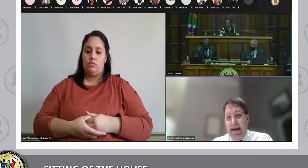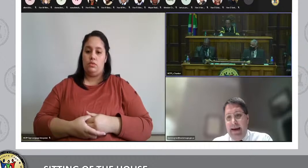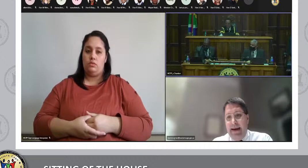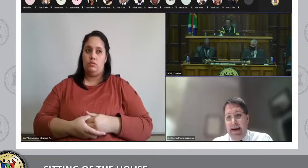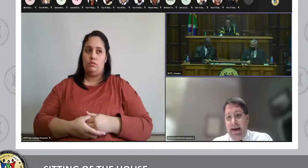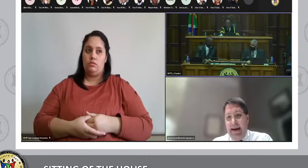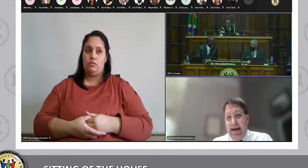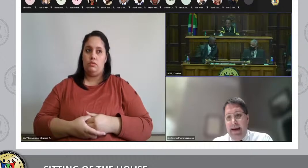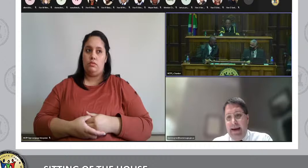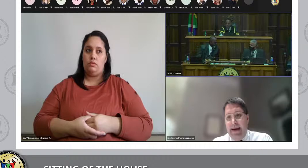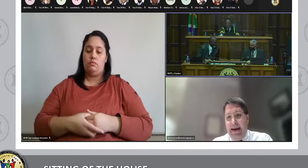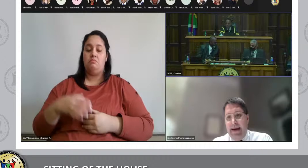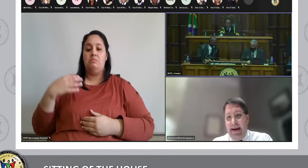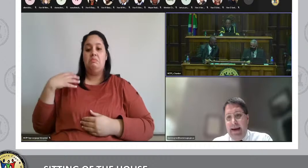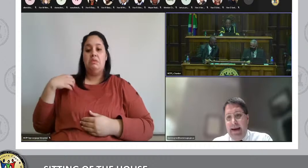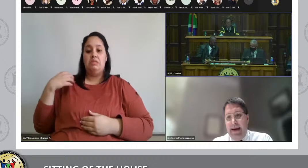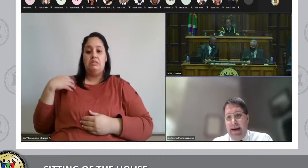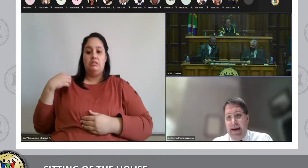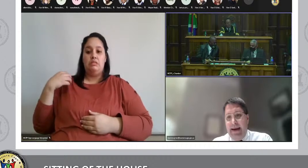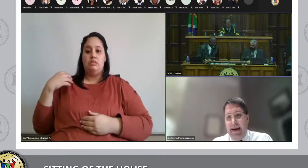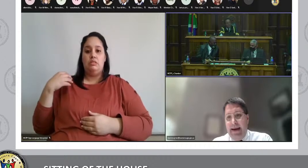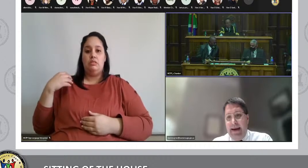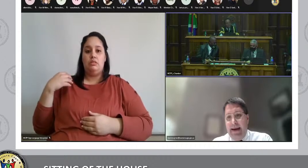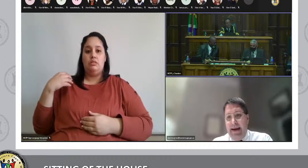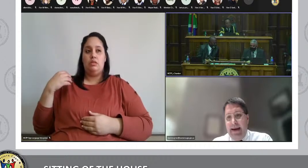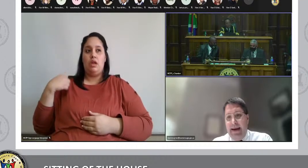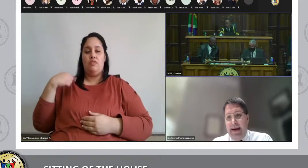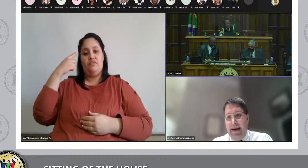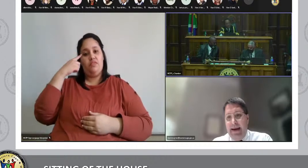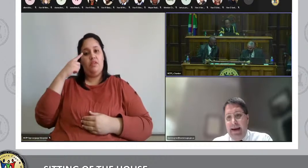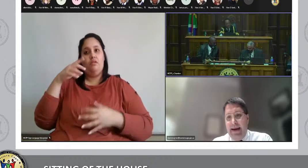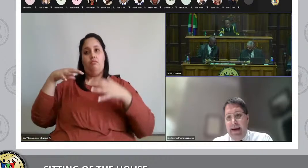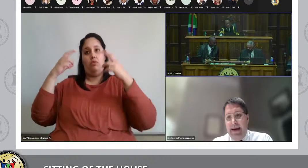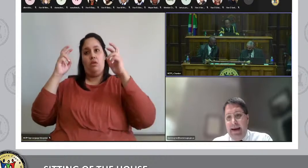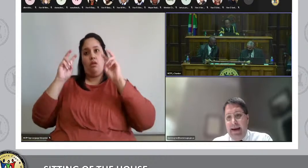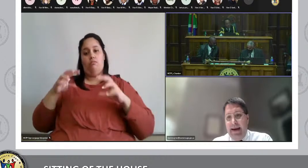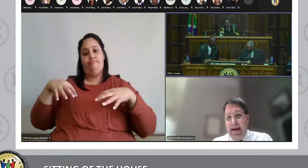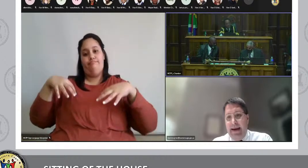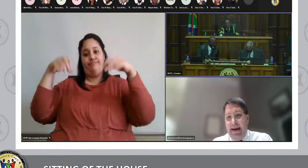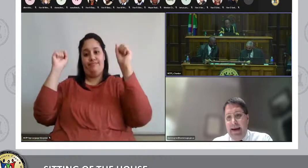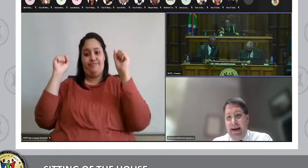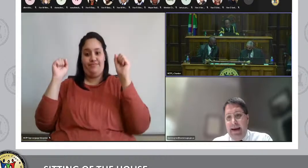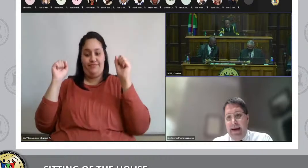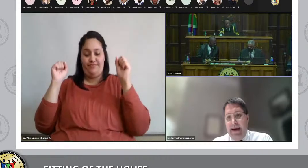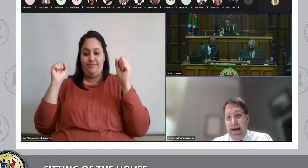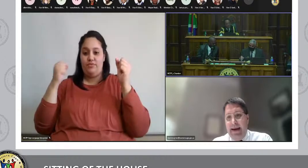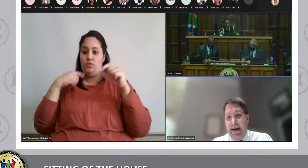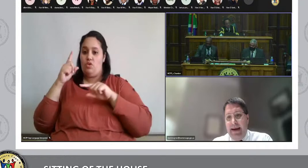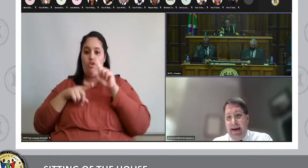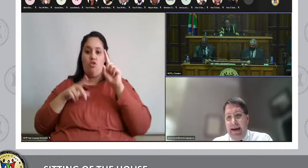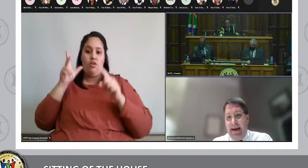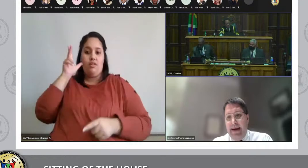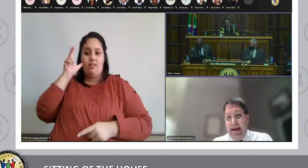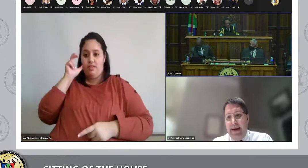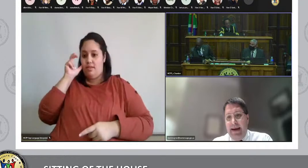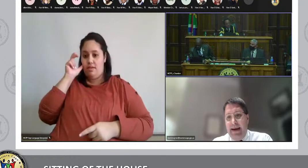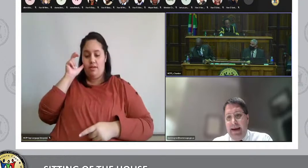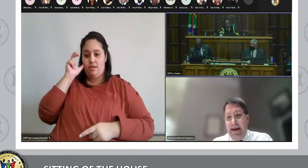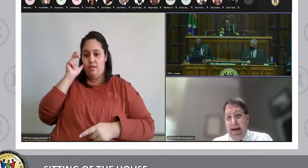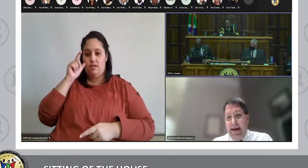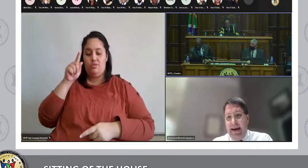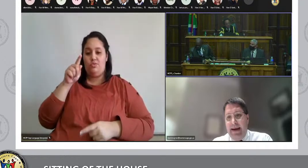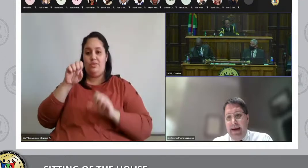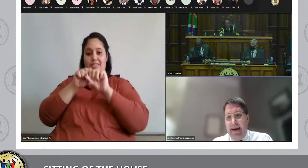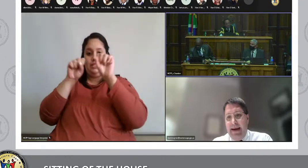Honorable Minister, I'm sure it's the load shedding story. We are unable to hear you now. Your